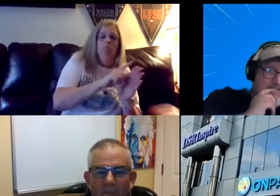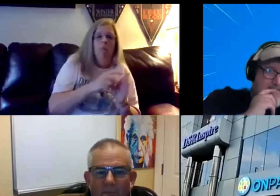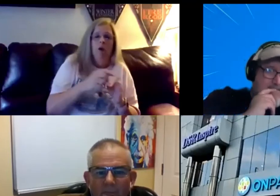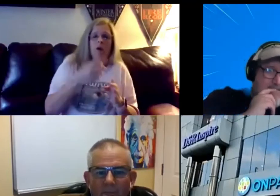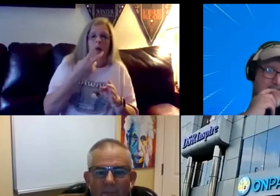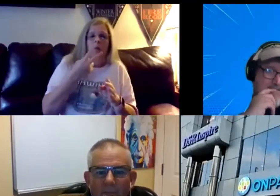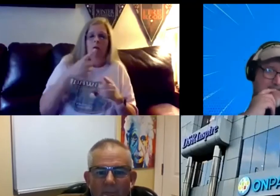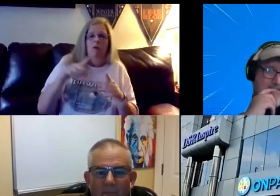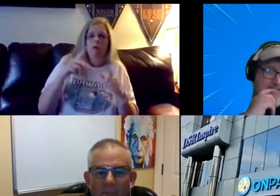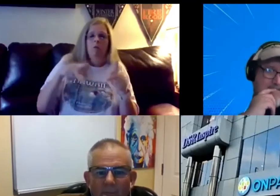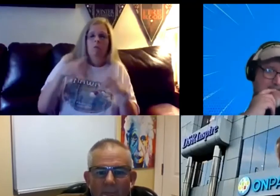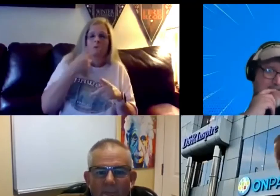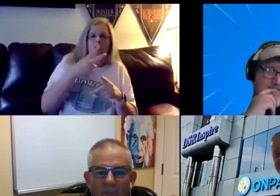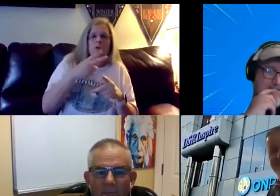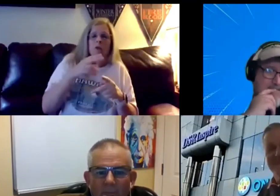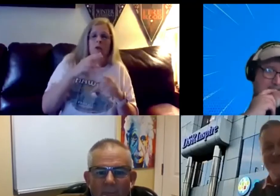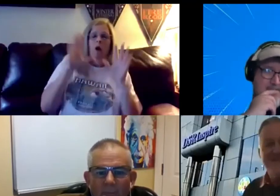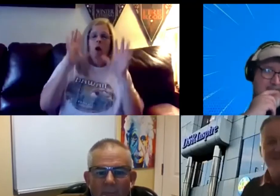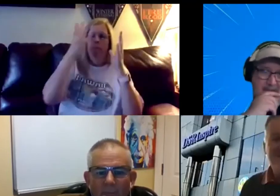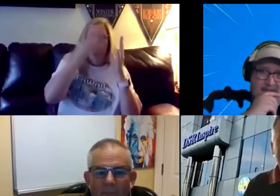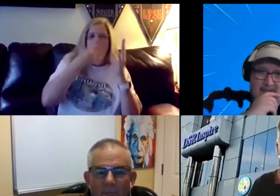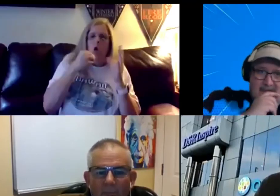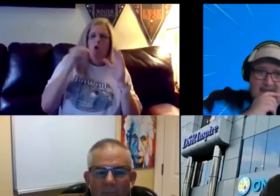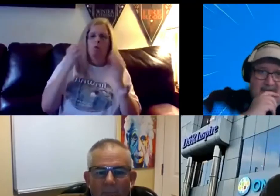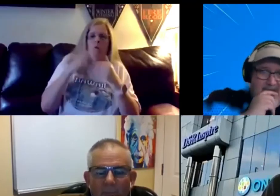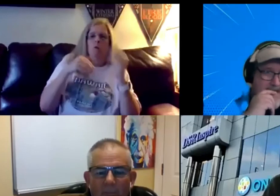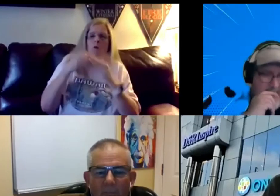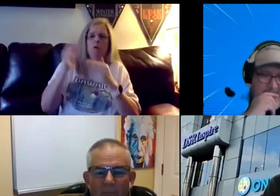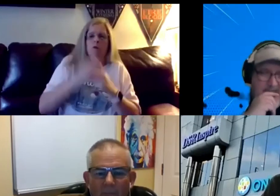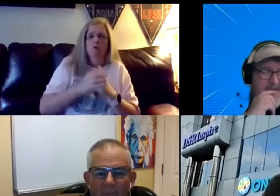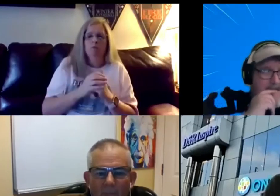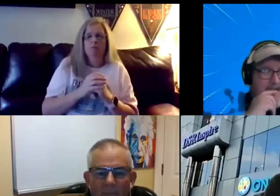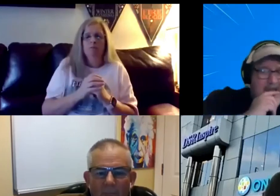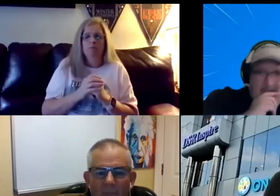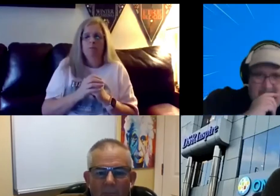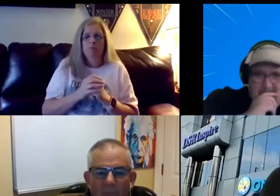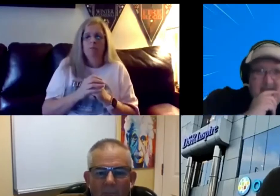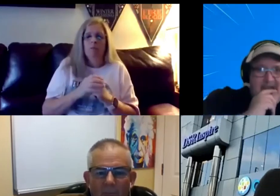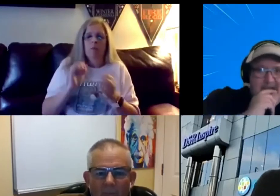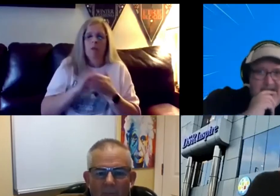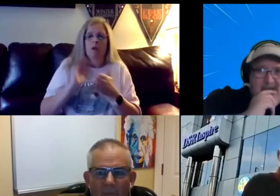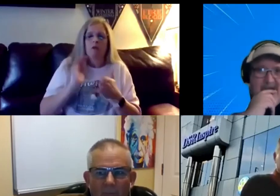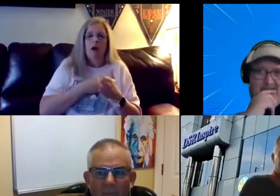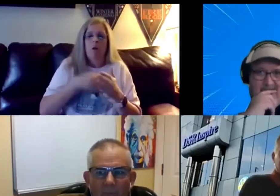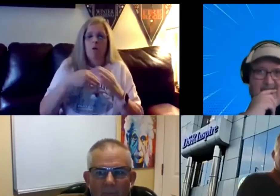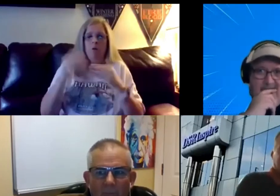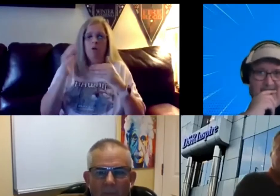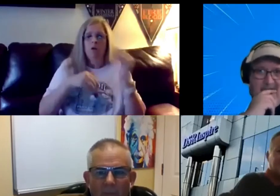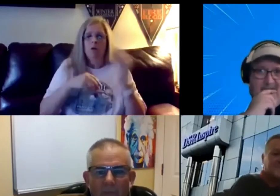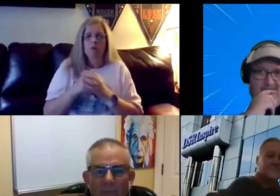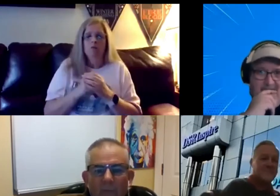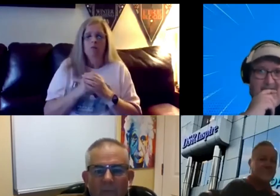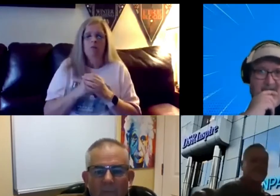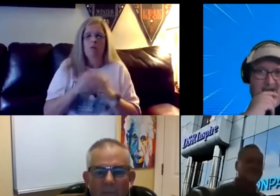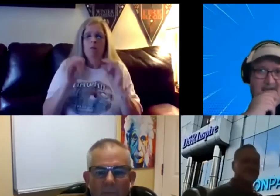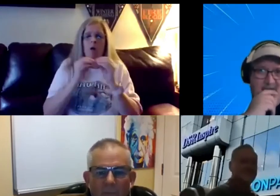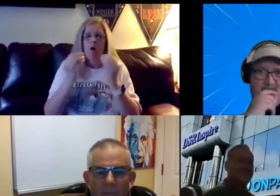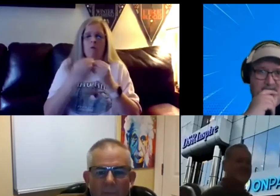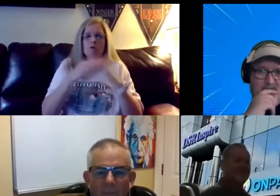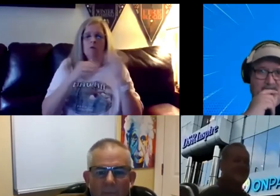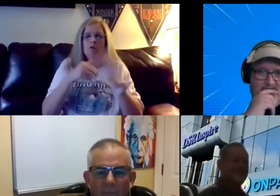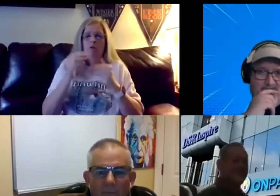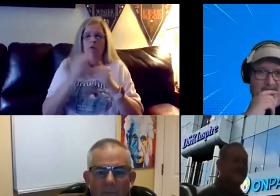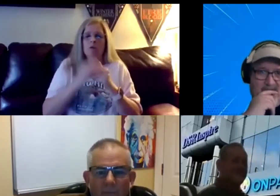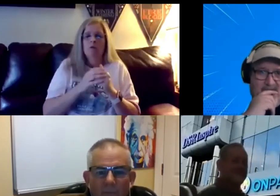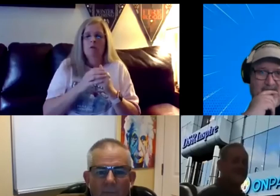see that gorgeous building. That is actually our building, and it's one of the office buildings that